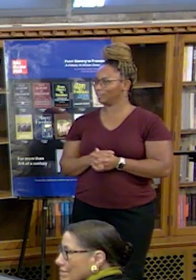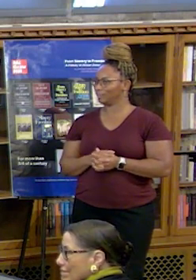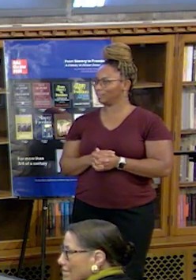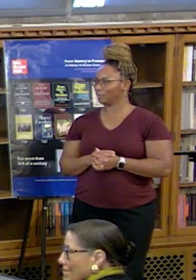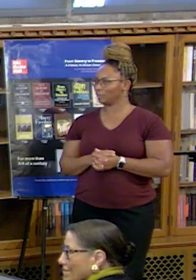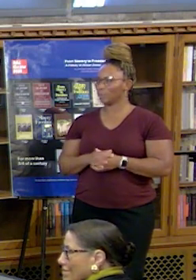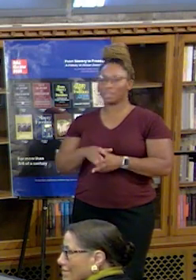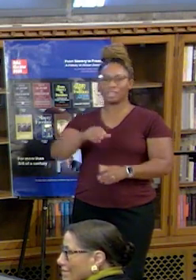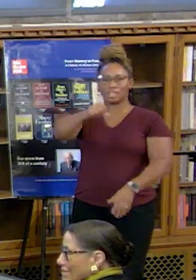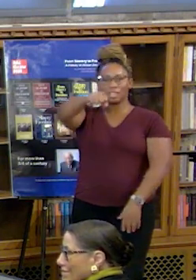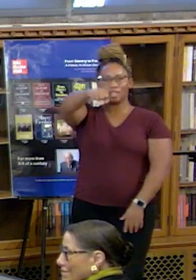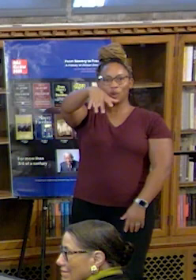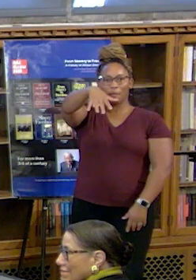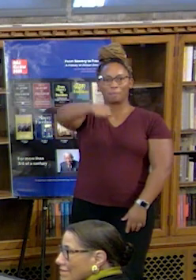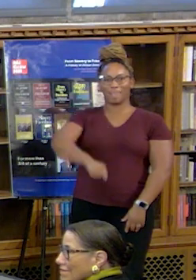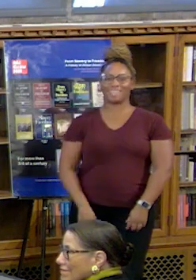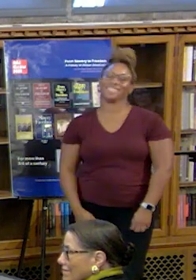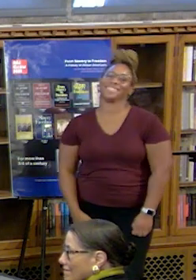think